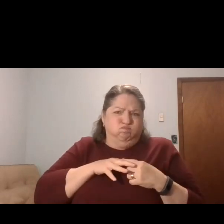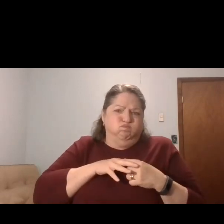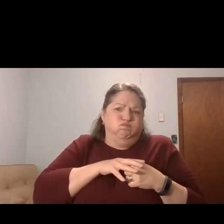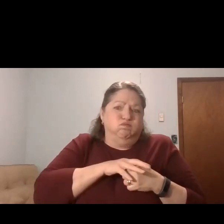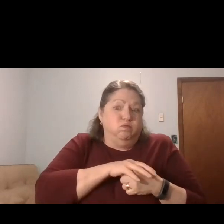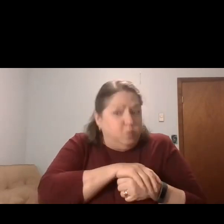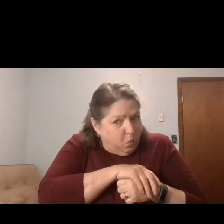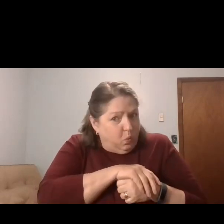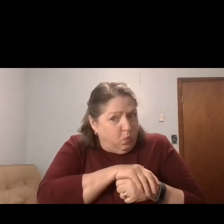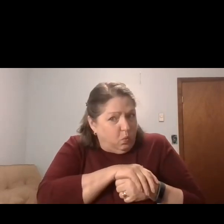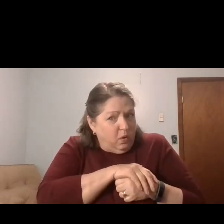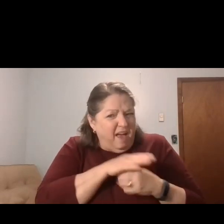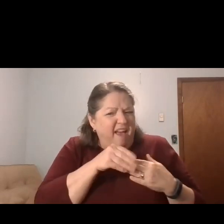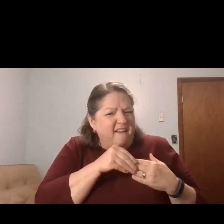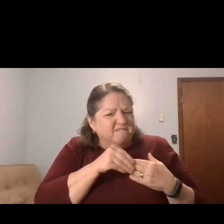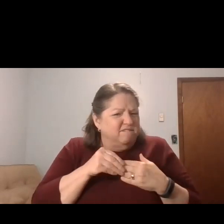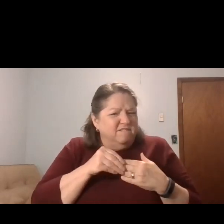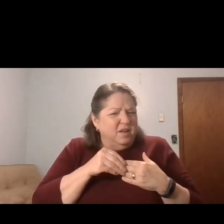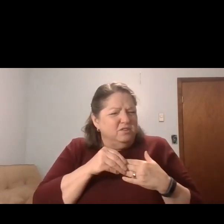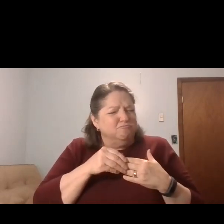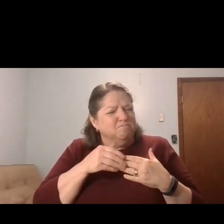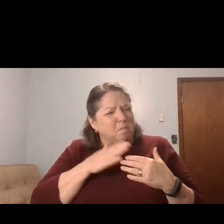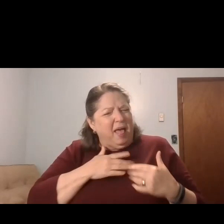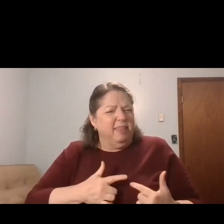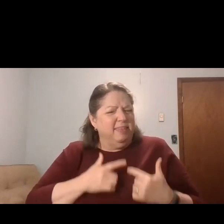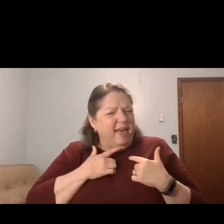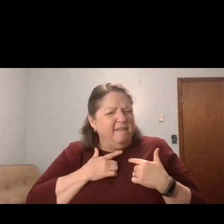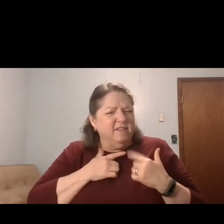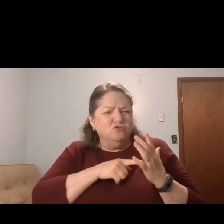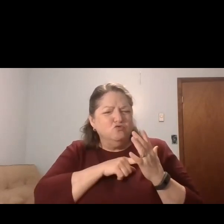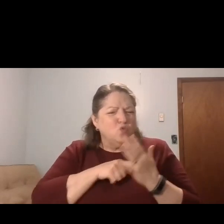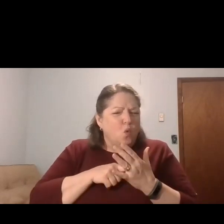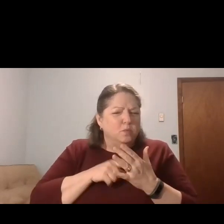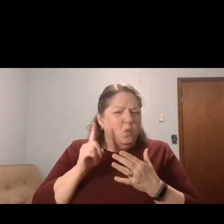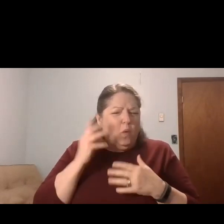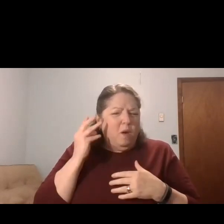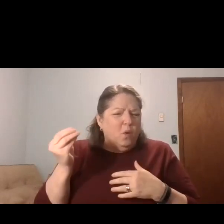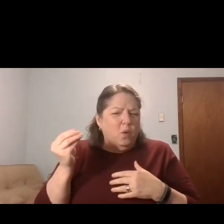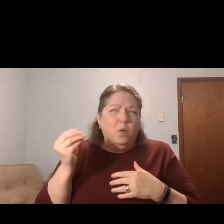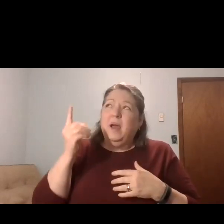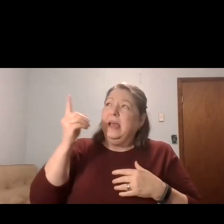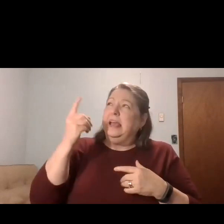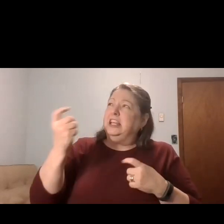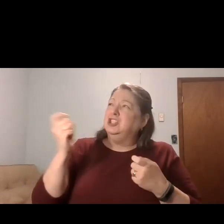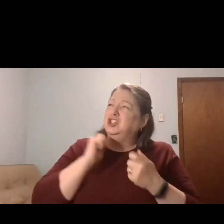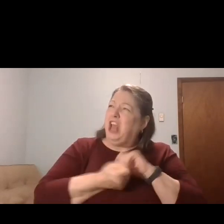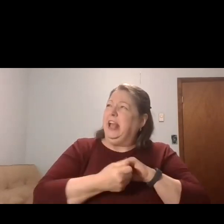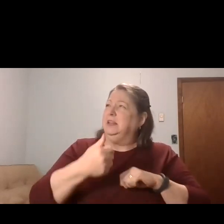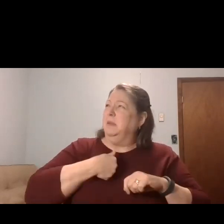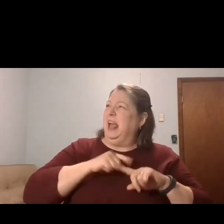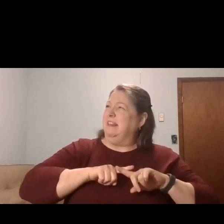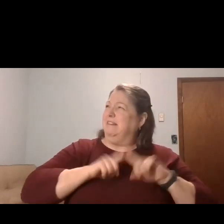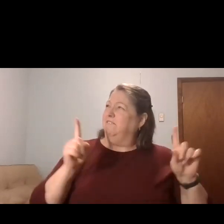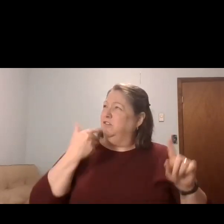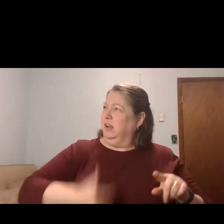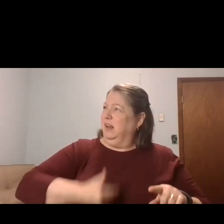provided a direction and purpose and meaning in life. He makes the difference. And so I ask you the